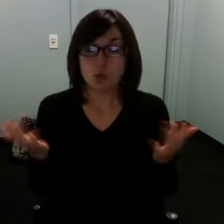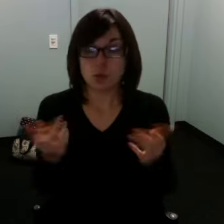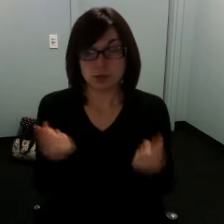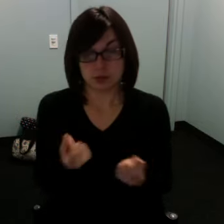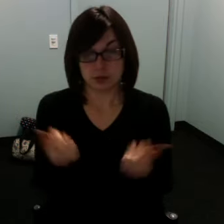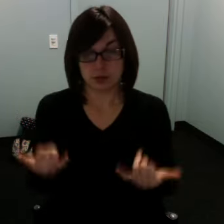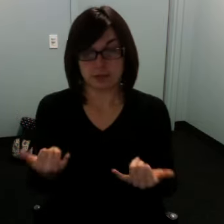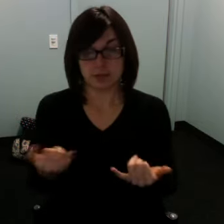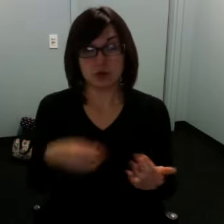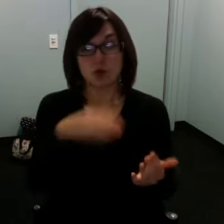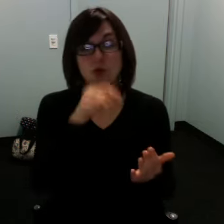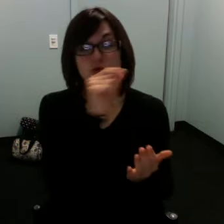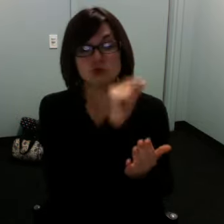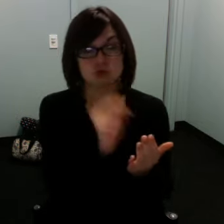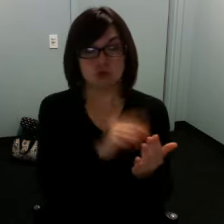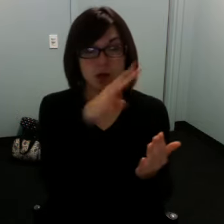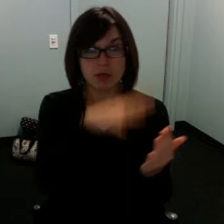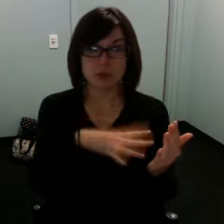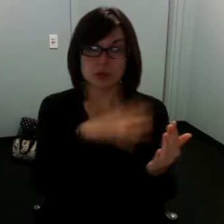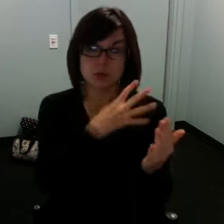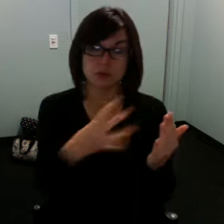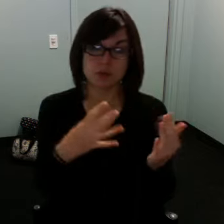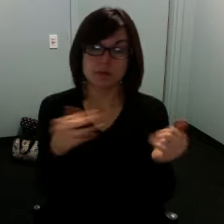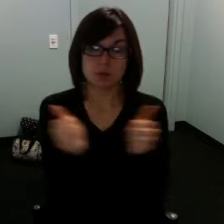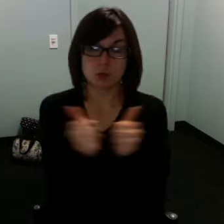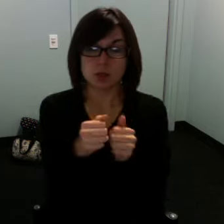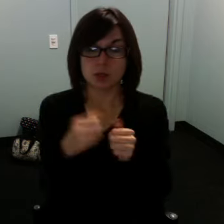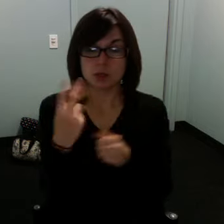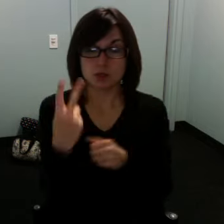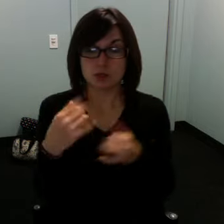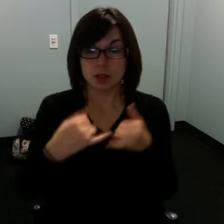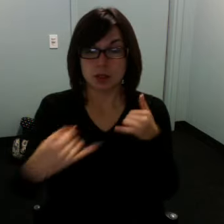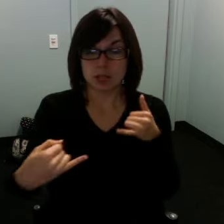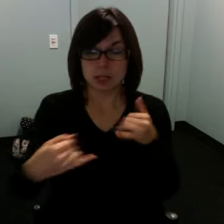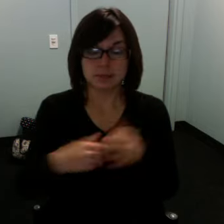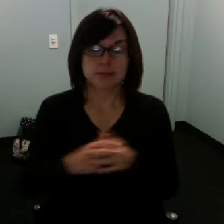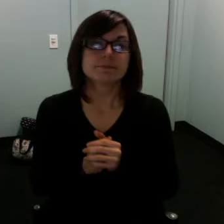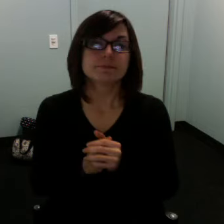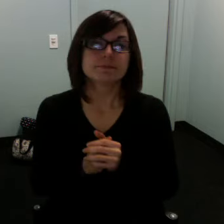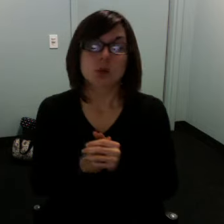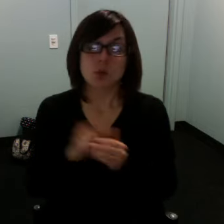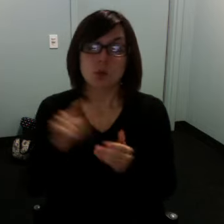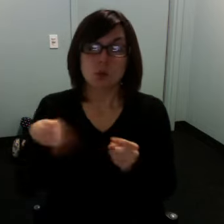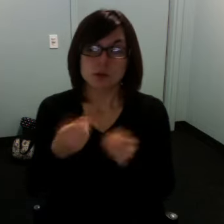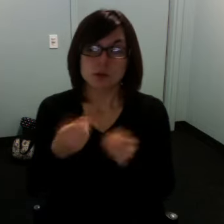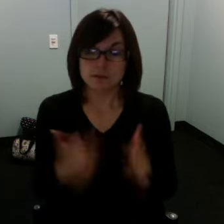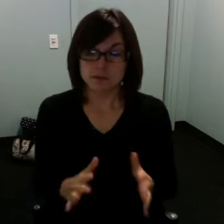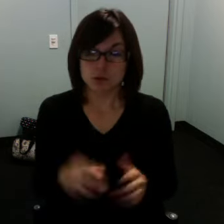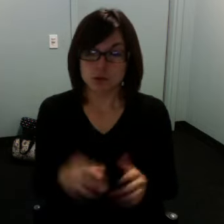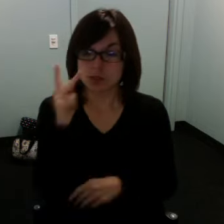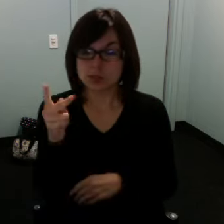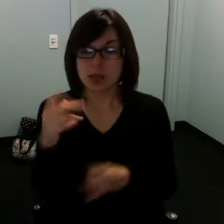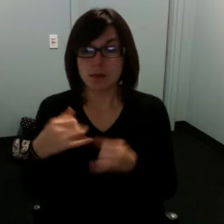in question. And when you do that, you notice that both lines are in slope-intercept form, so you know where